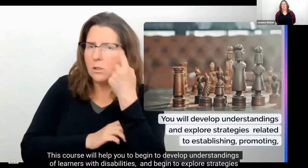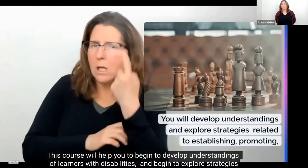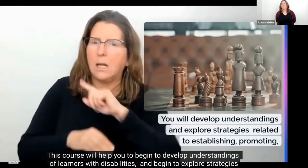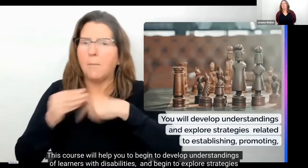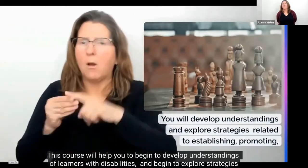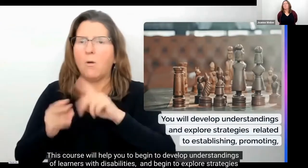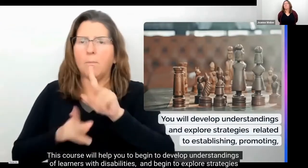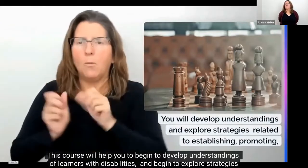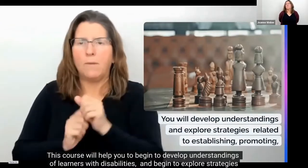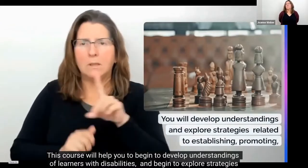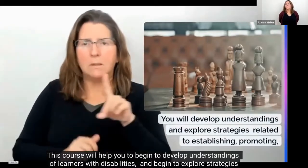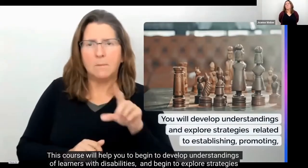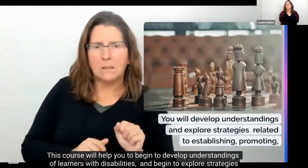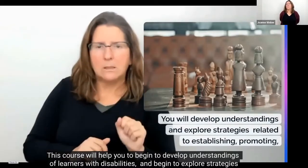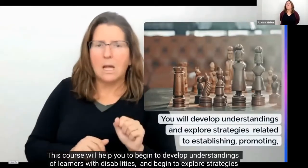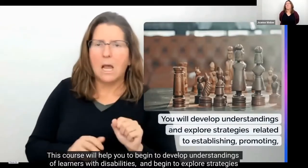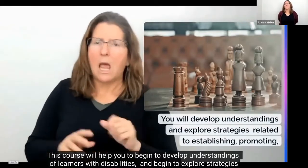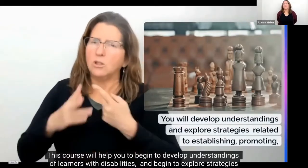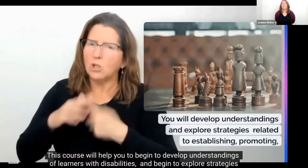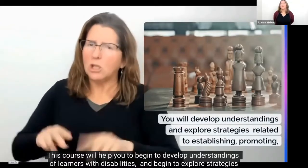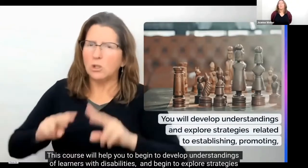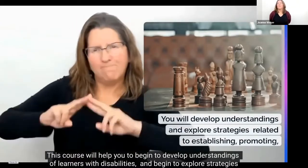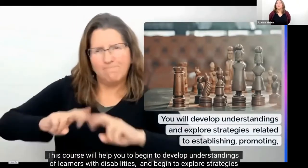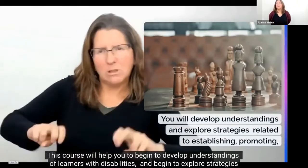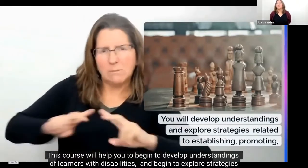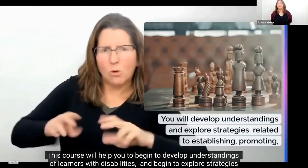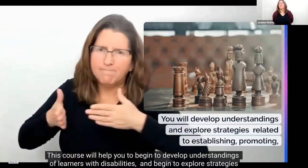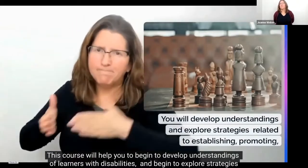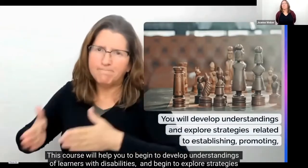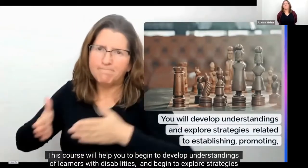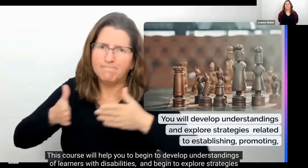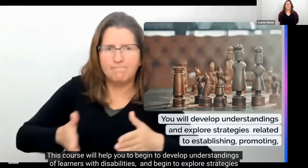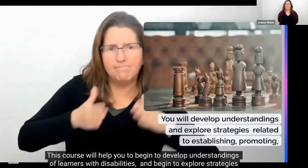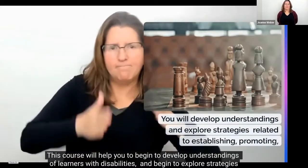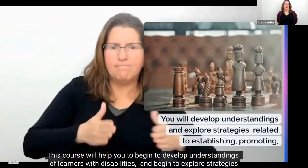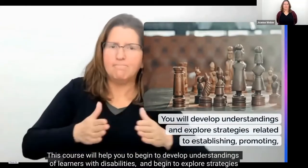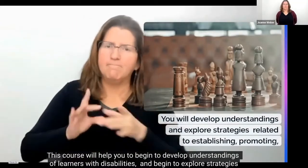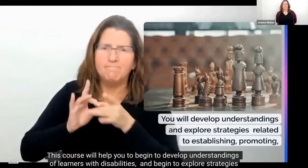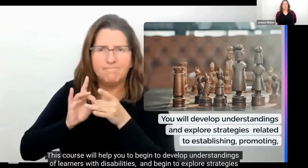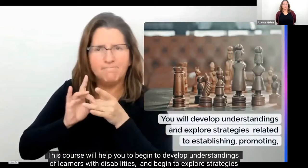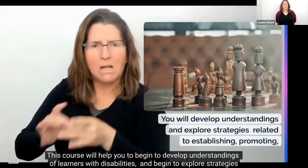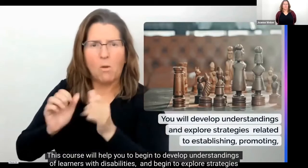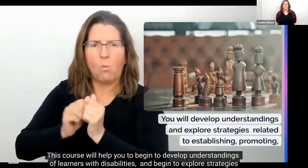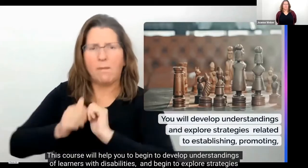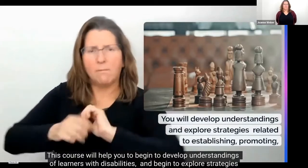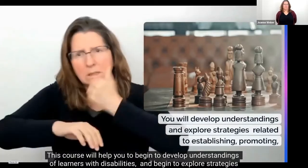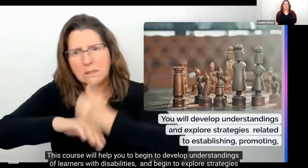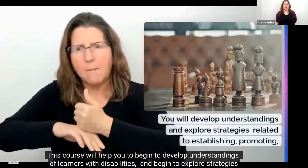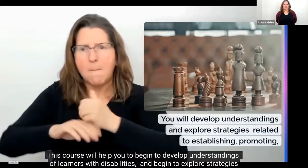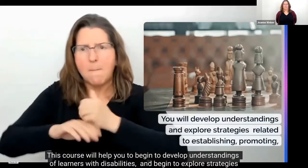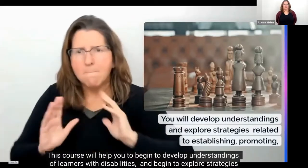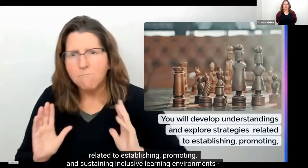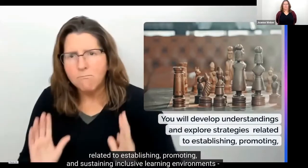This course will help you to begin to develop understandings of learners with disabilities and begin to